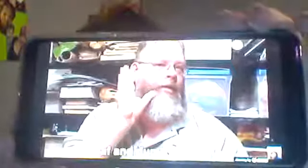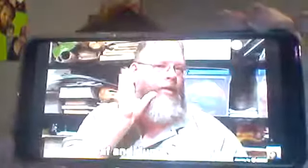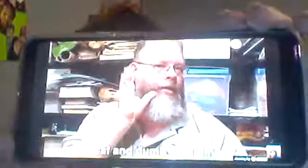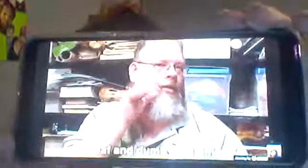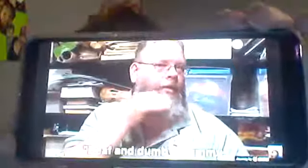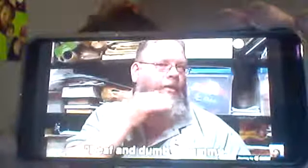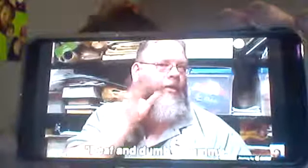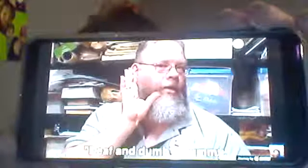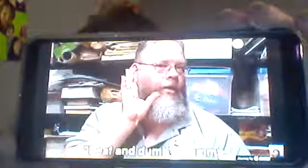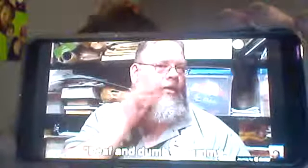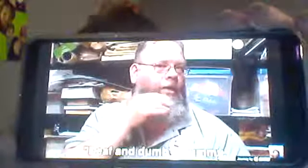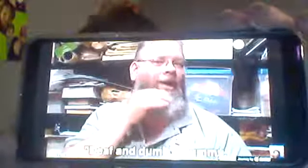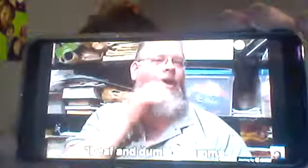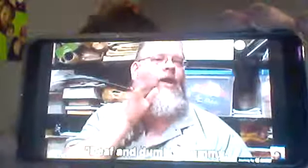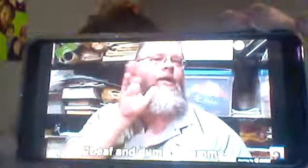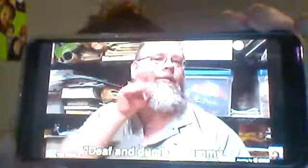Puppy. Puppy.